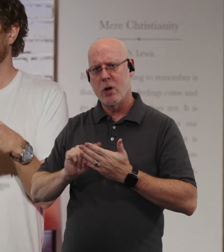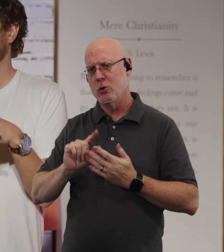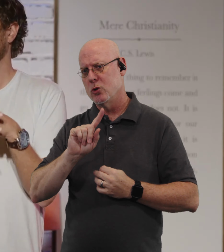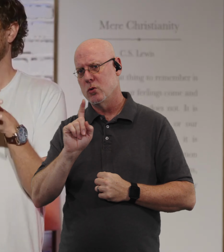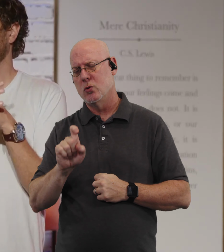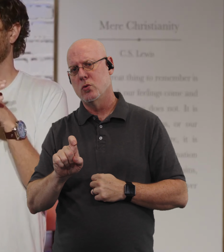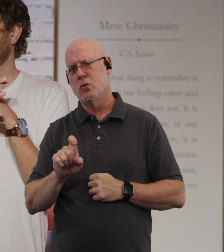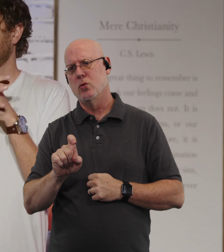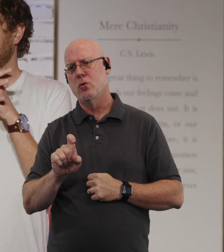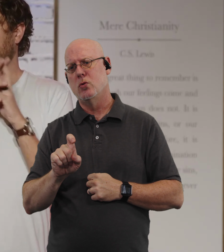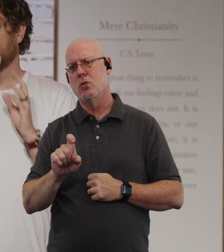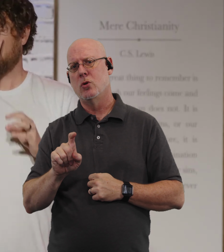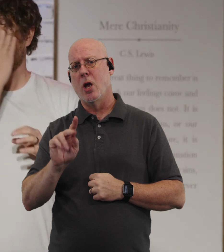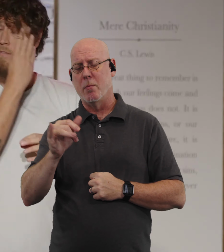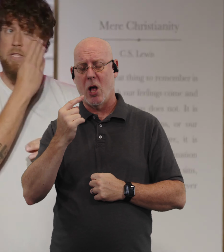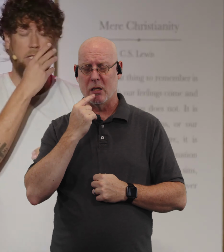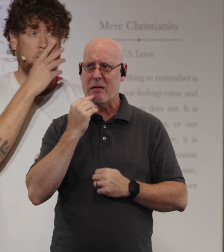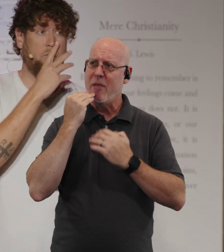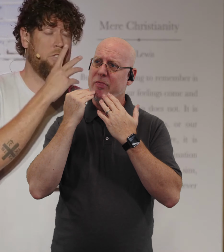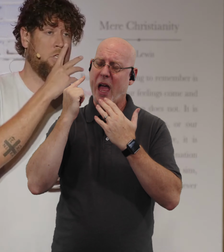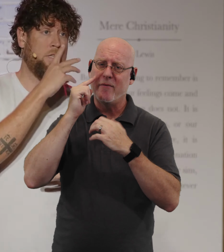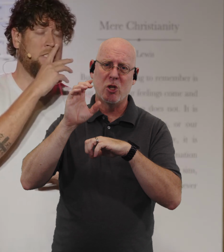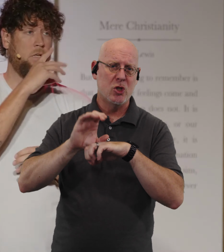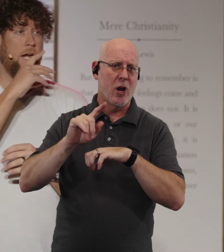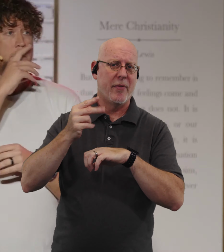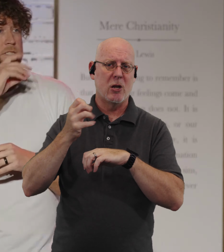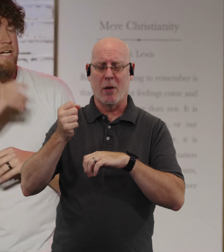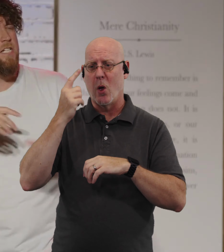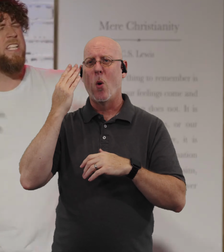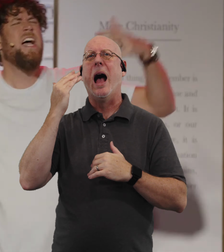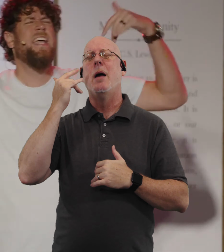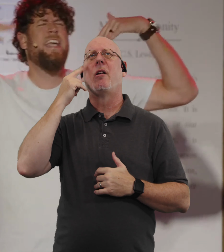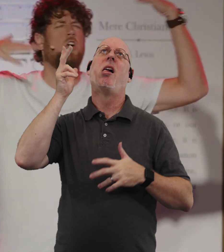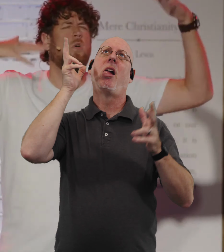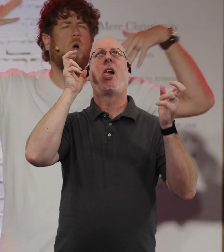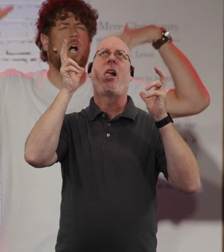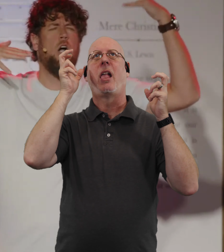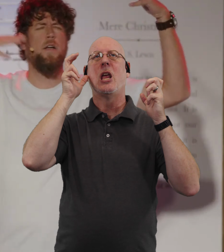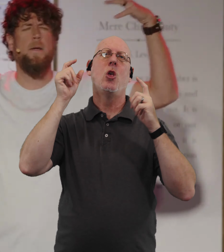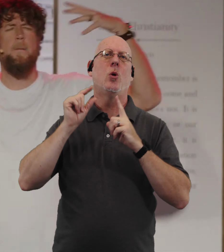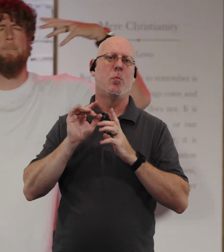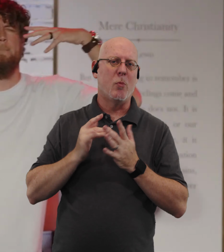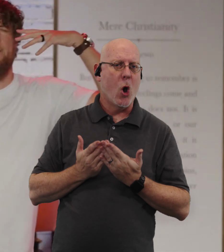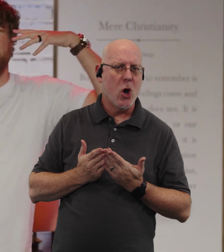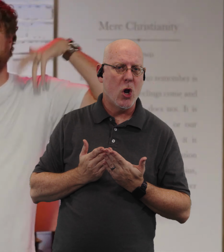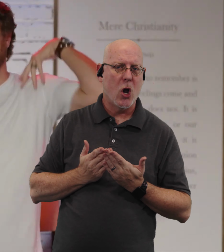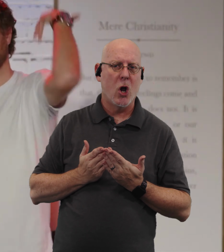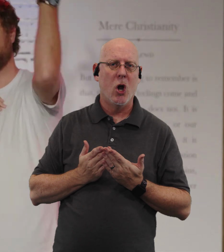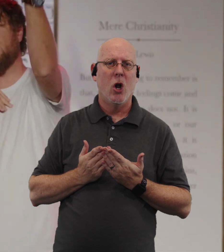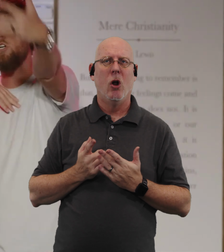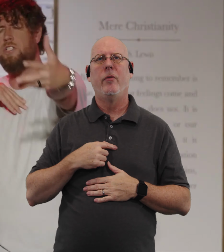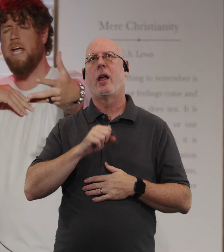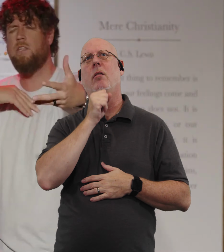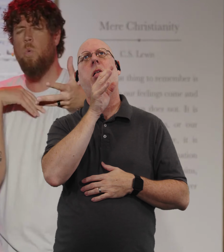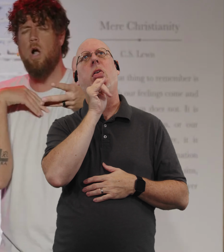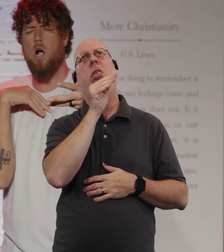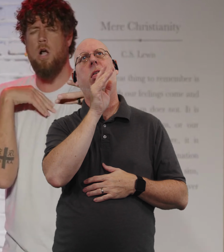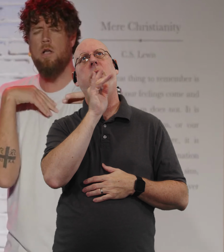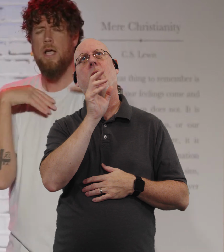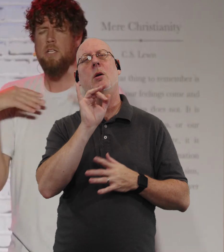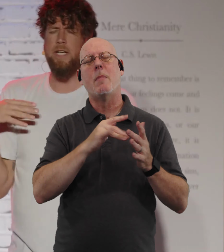Scripture? Paul says, I'm giving thanks for the church at Thessalonica because they didn't just hear the word so they could regurgitate